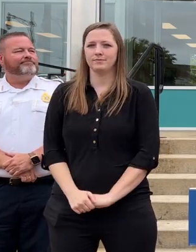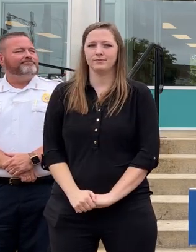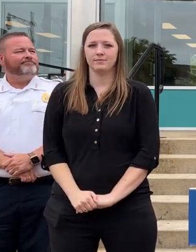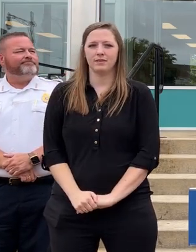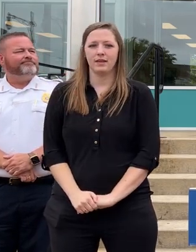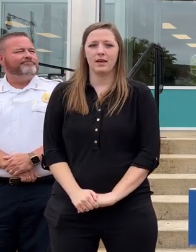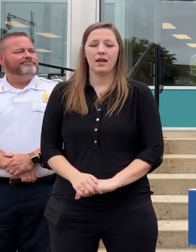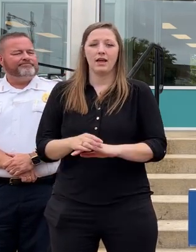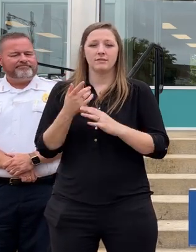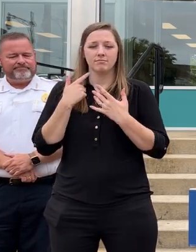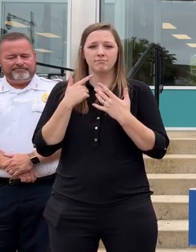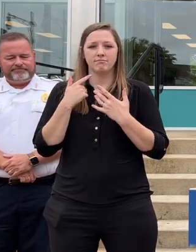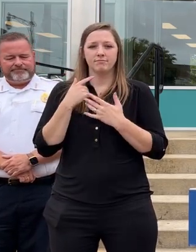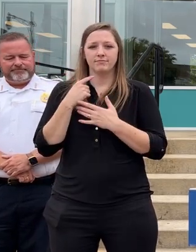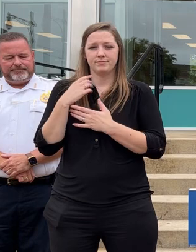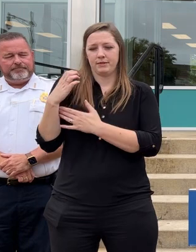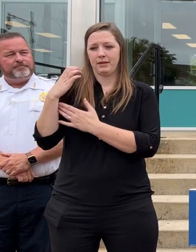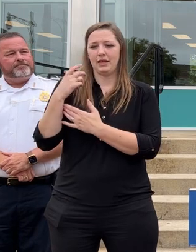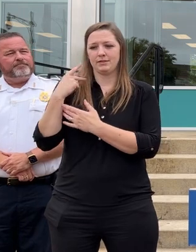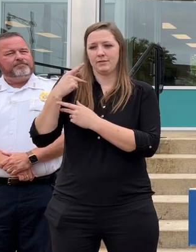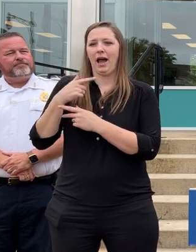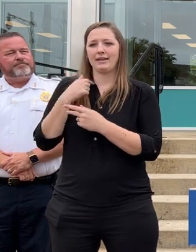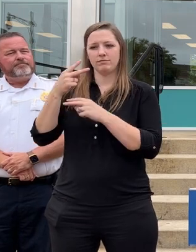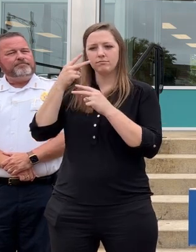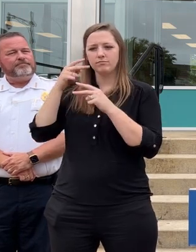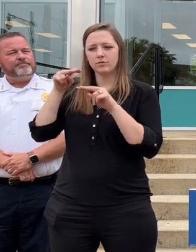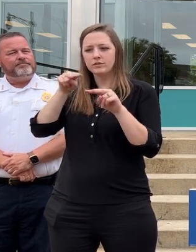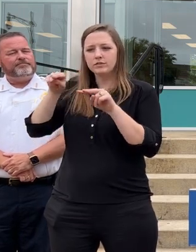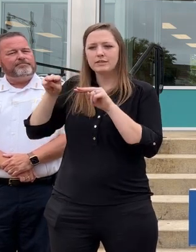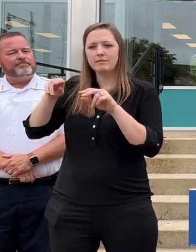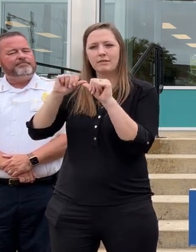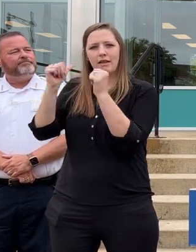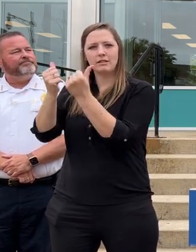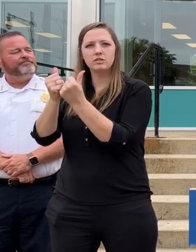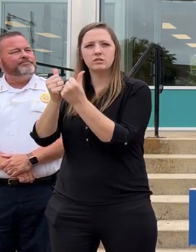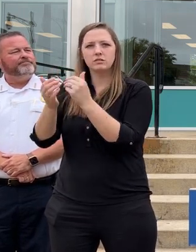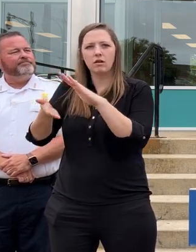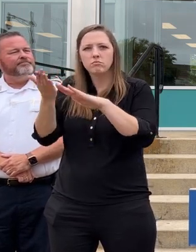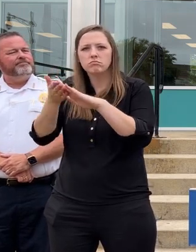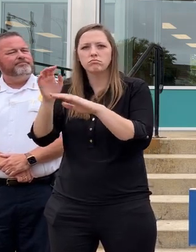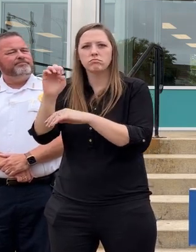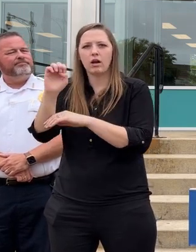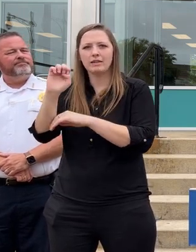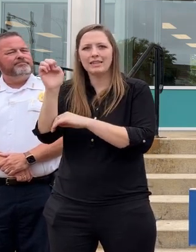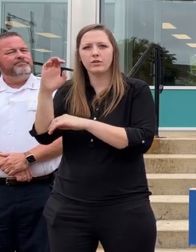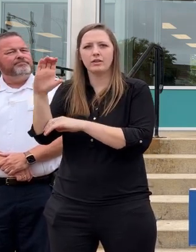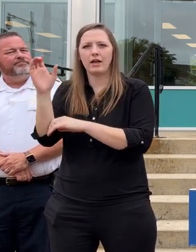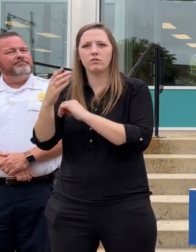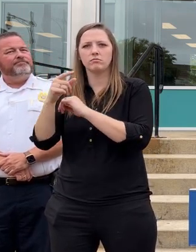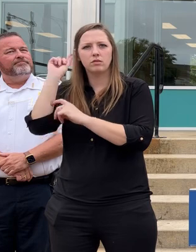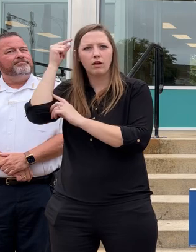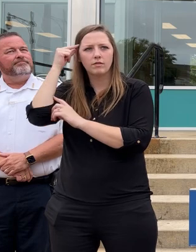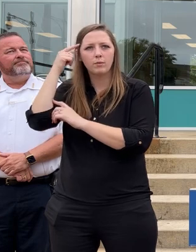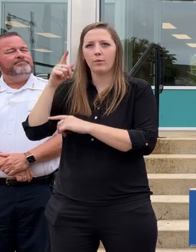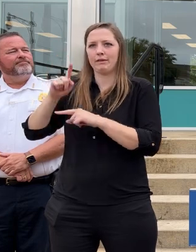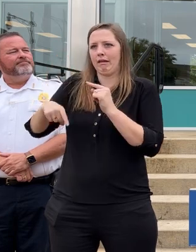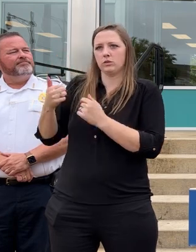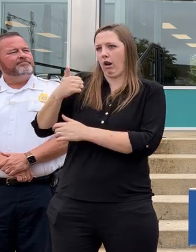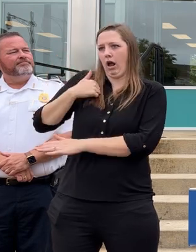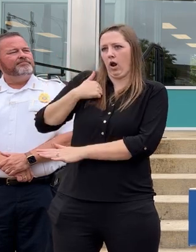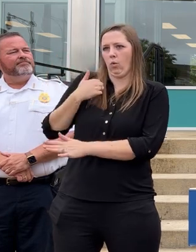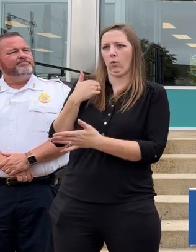As executive, I have the ability to oversee the many agencies that run Erie County government, but we cannot do it on our own. We need to have the support